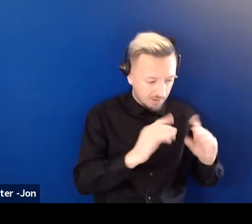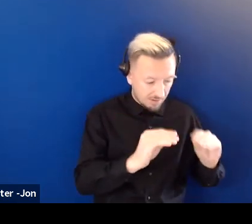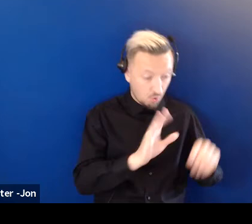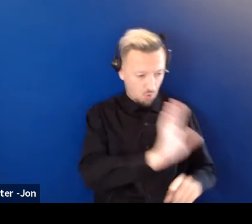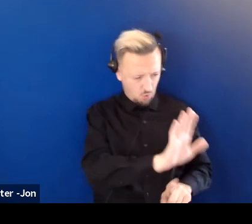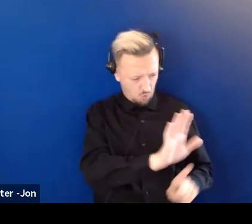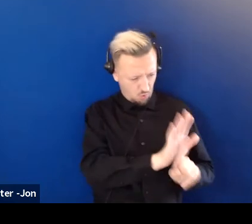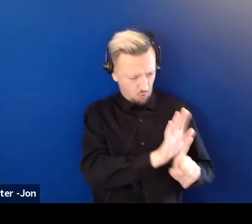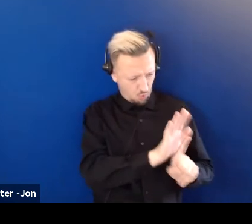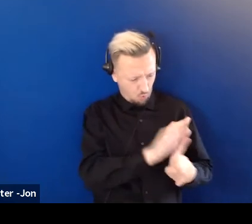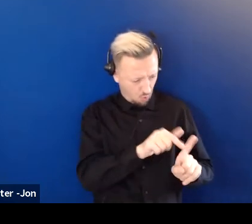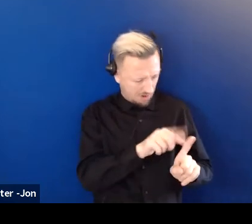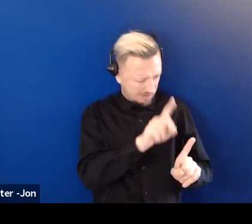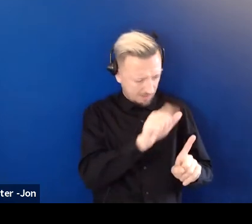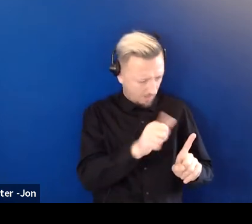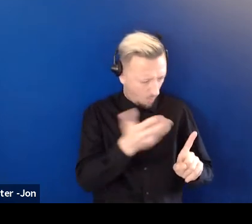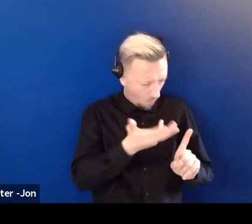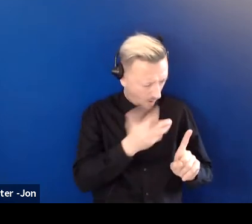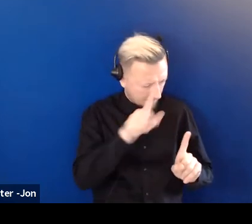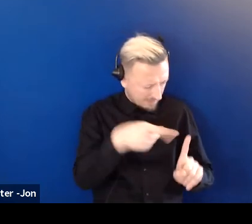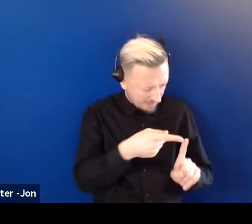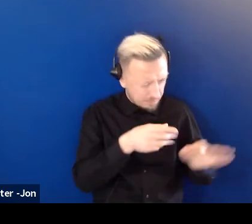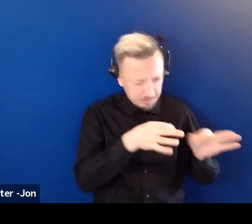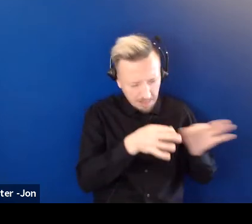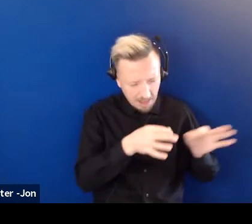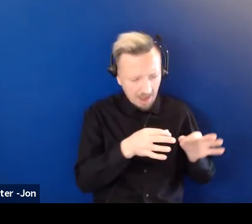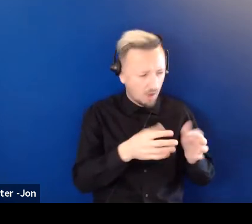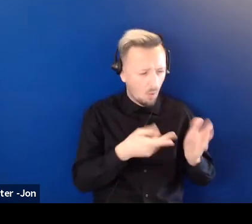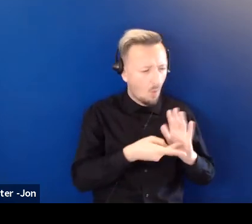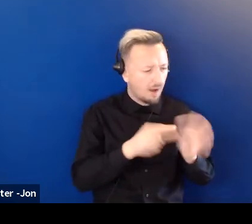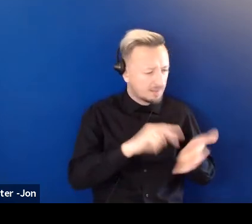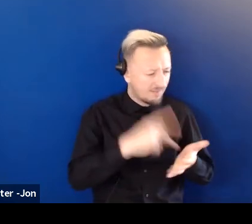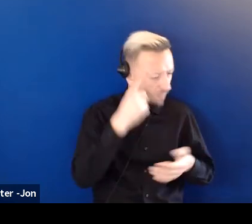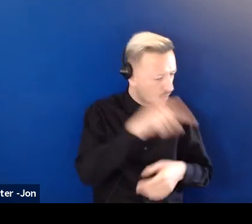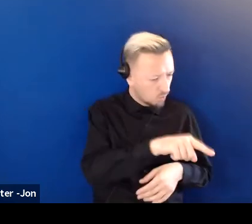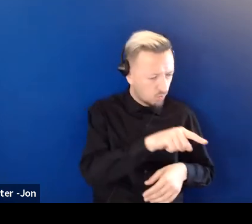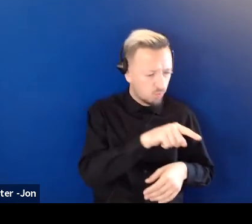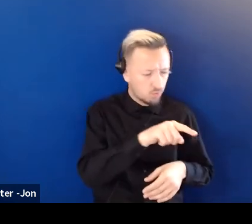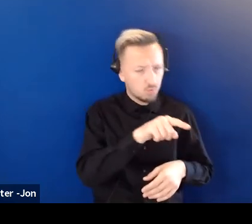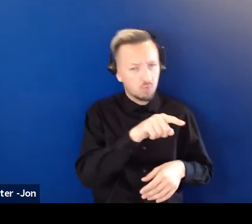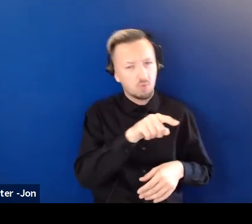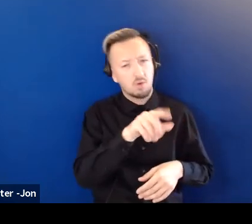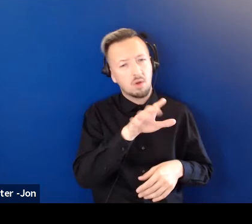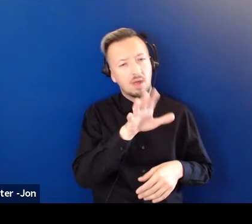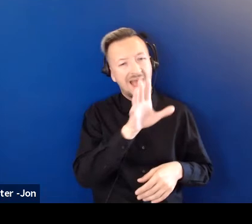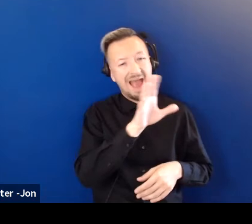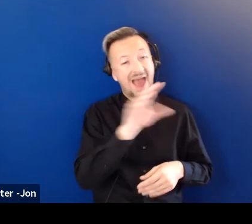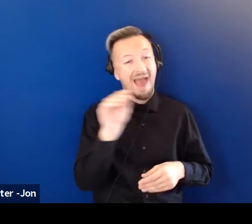specific disability and what their disability means to them, and also includes